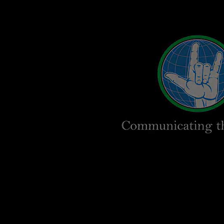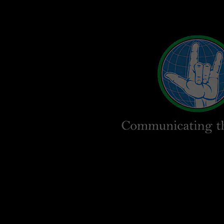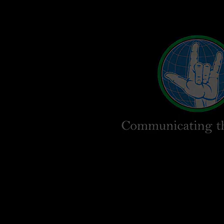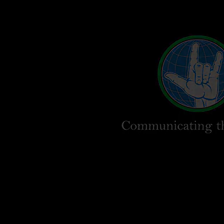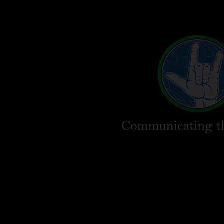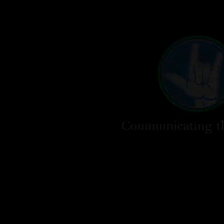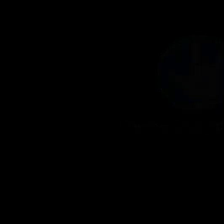God